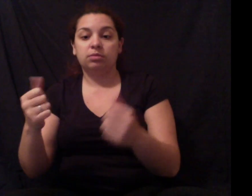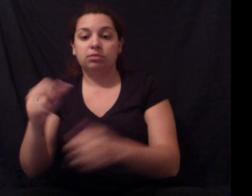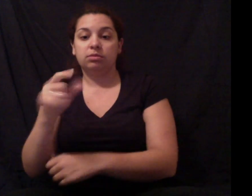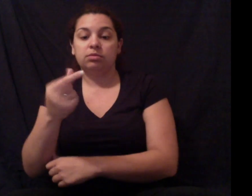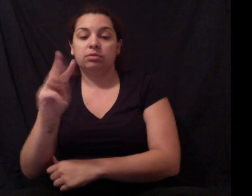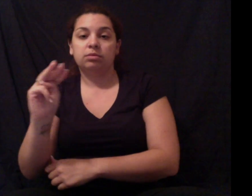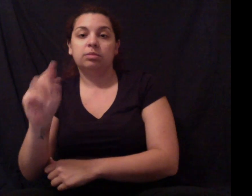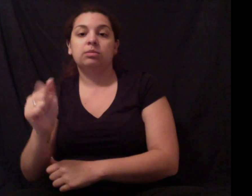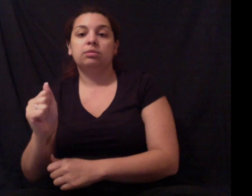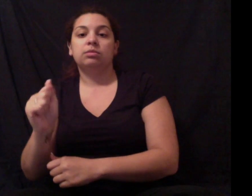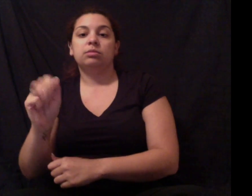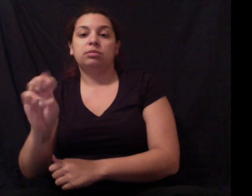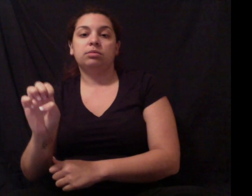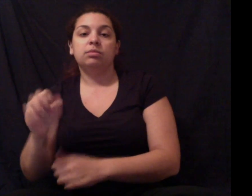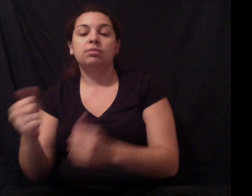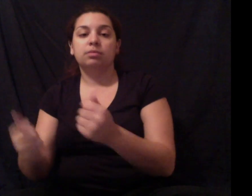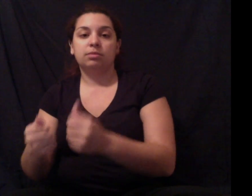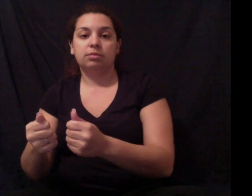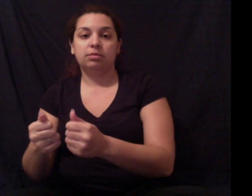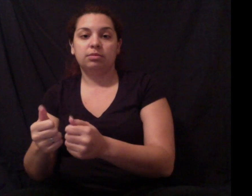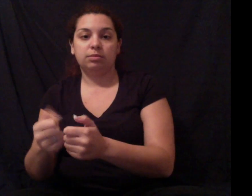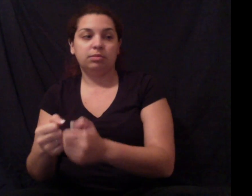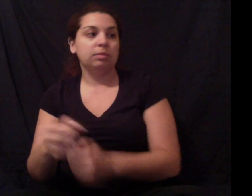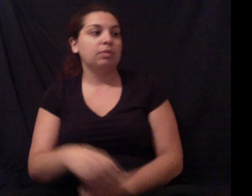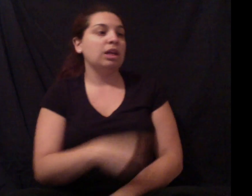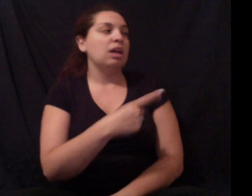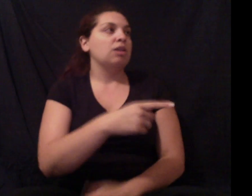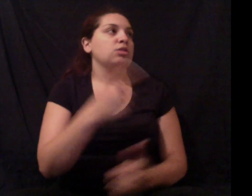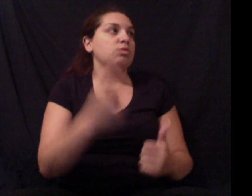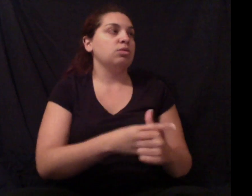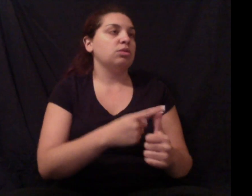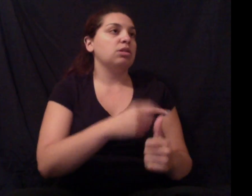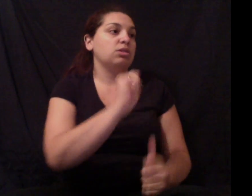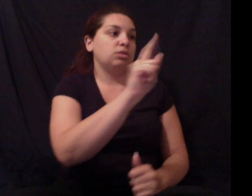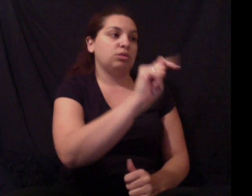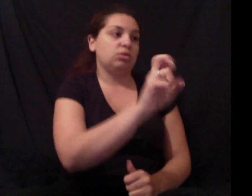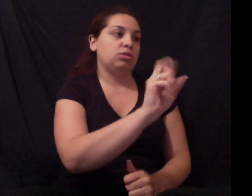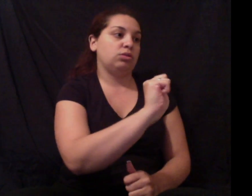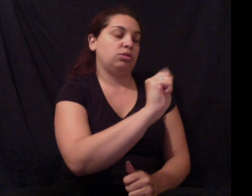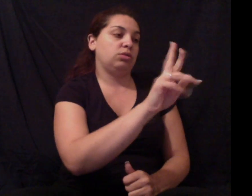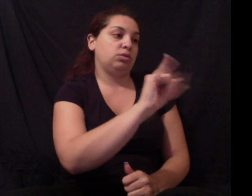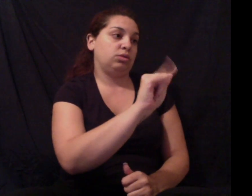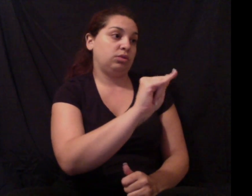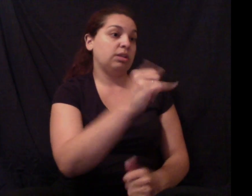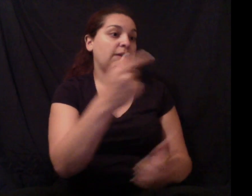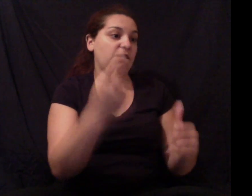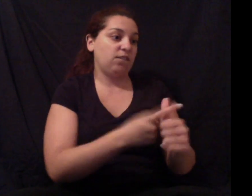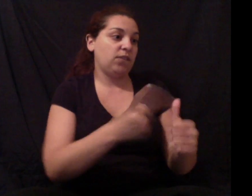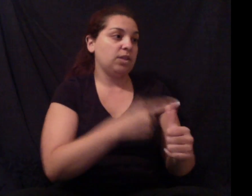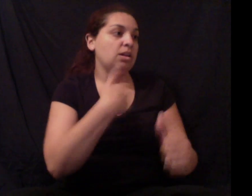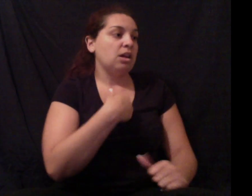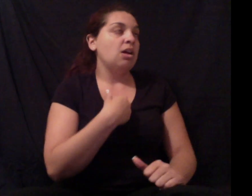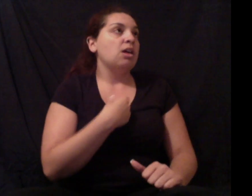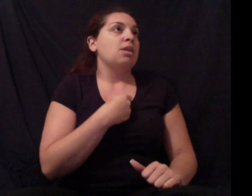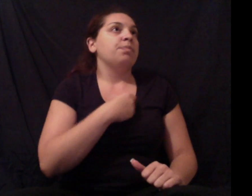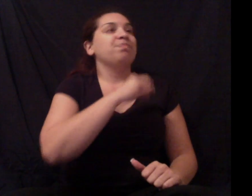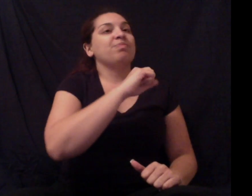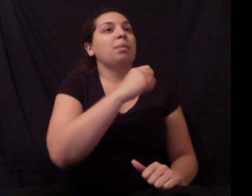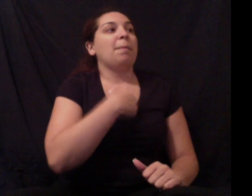one, but he brought that back to work and traded it for a Sega Master System whenever they got one of those in. So the earliest memory